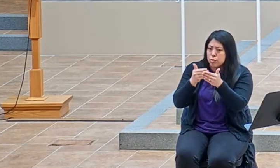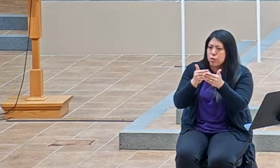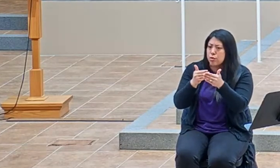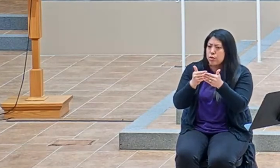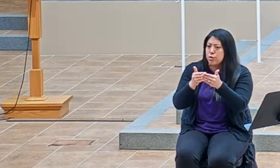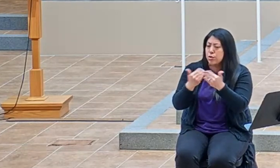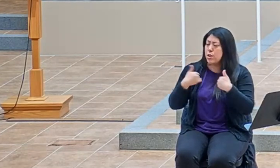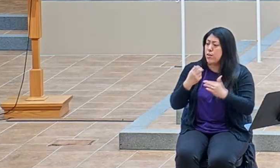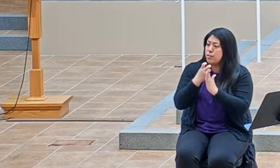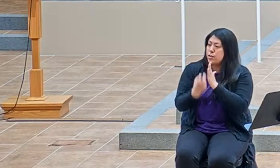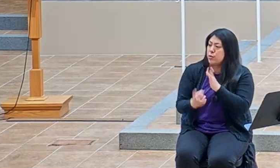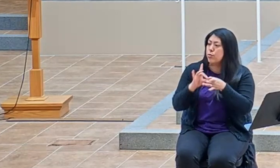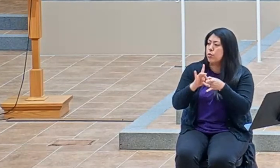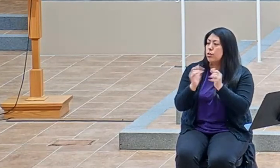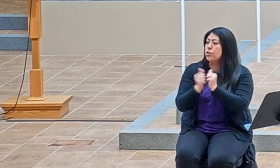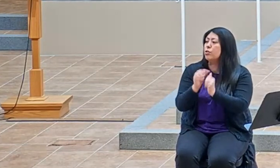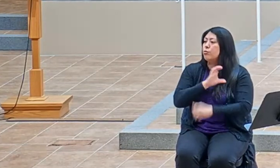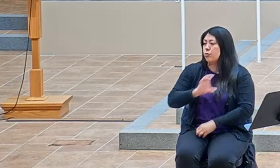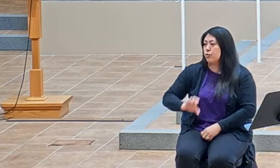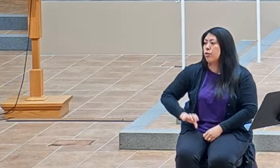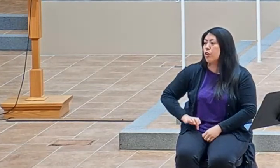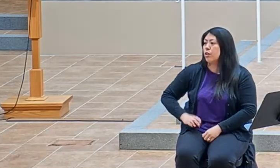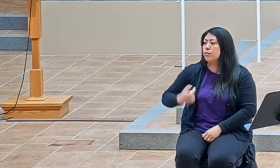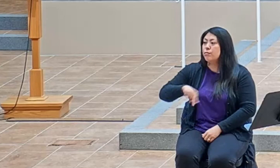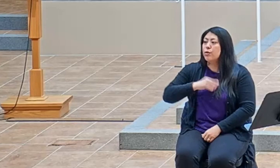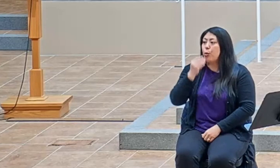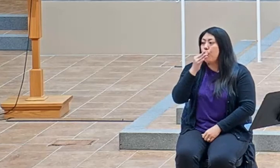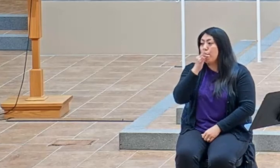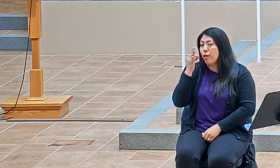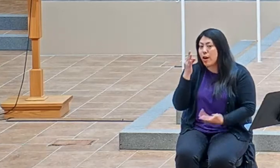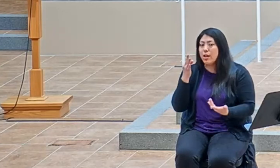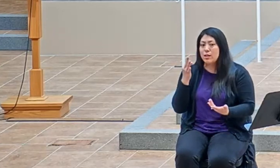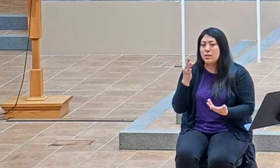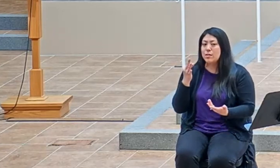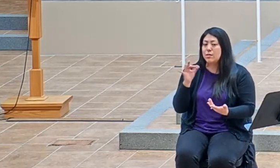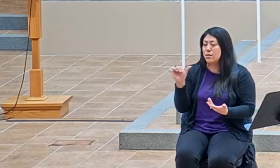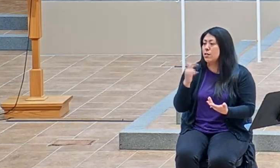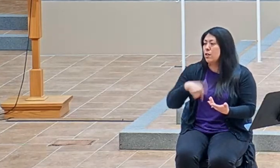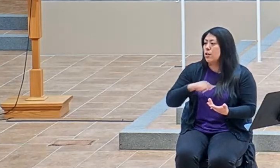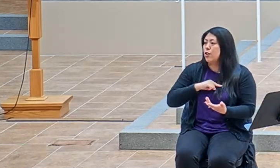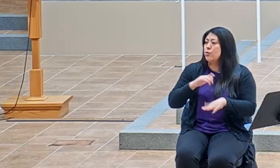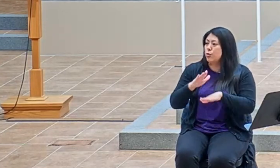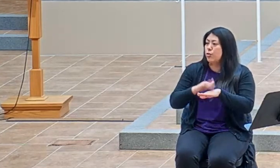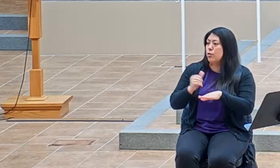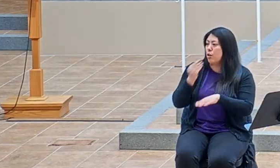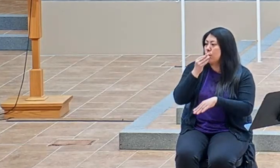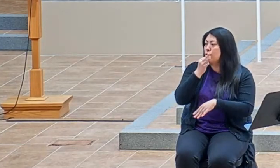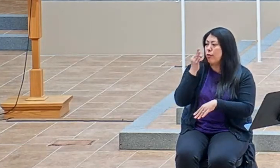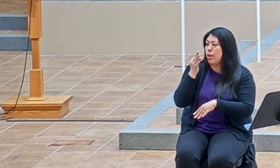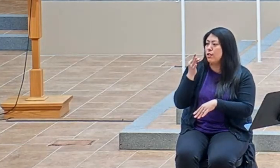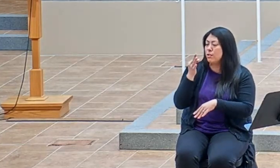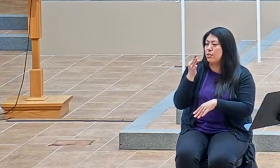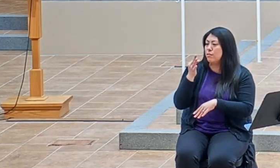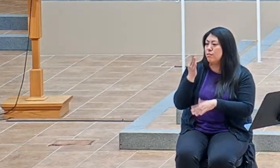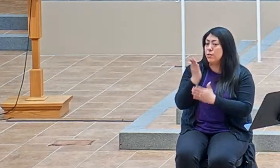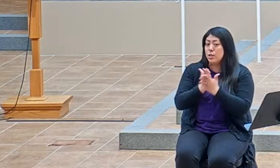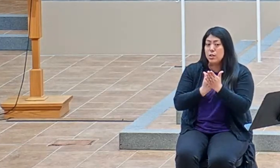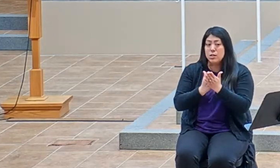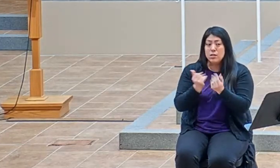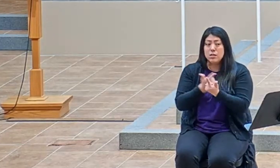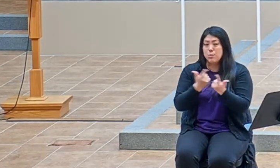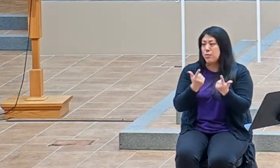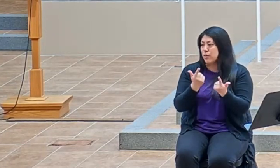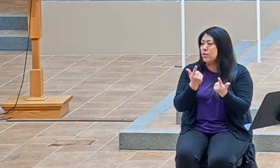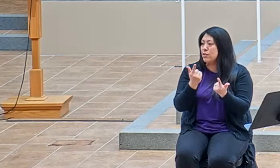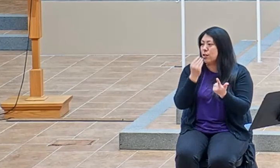to Christ. And we fast as we are called to at this point in our lives. Some of us